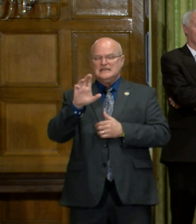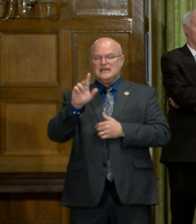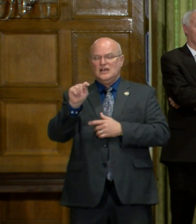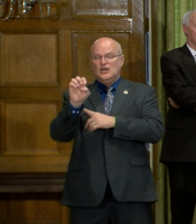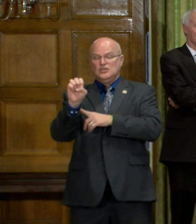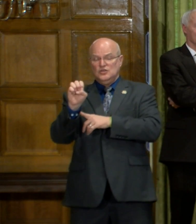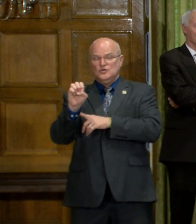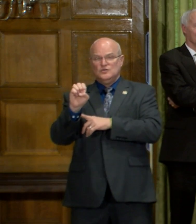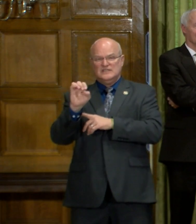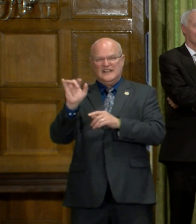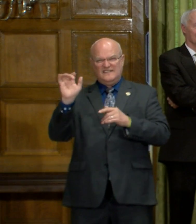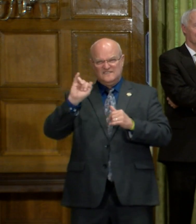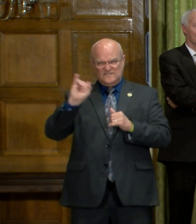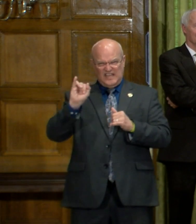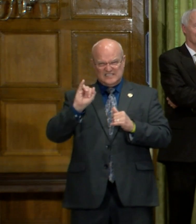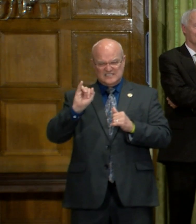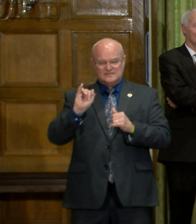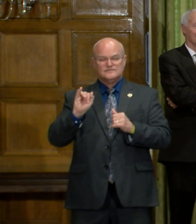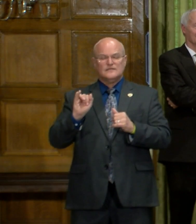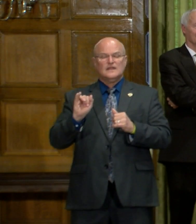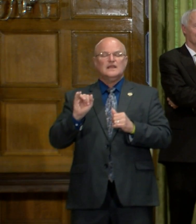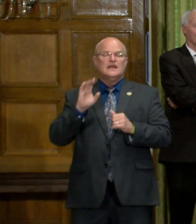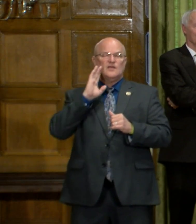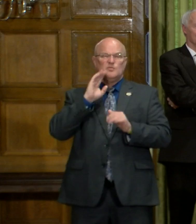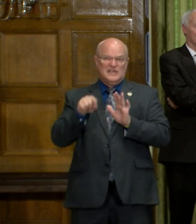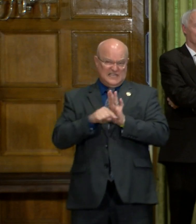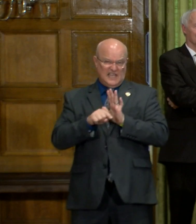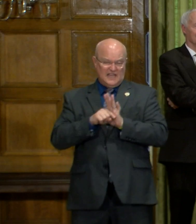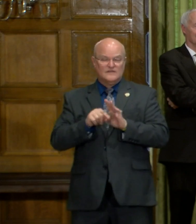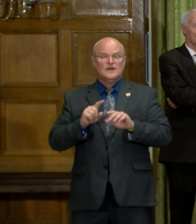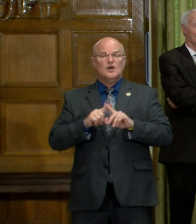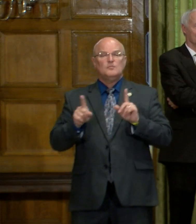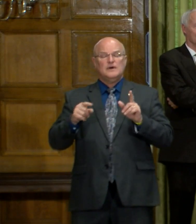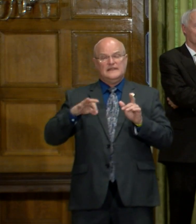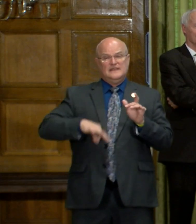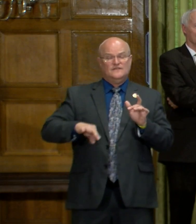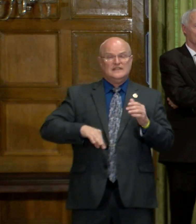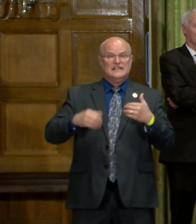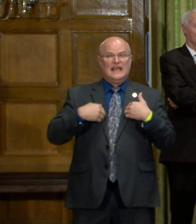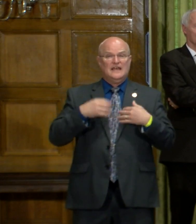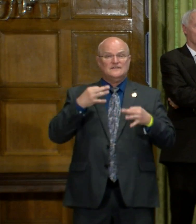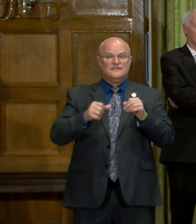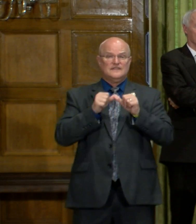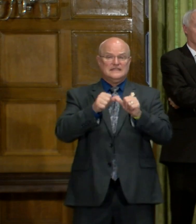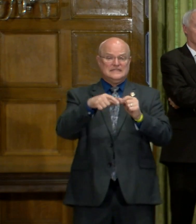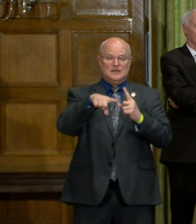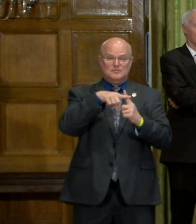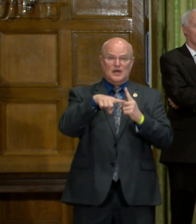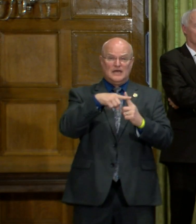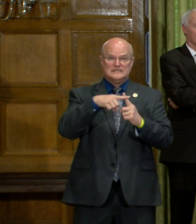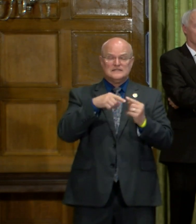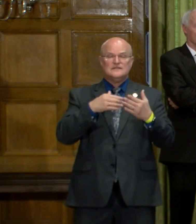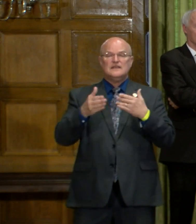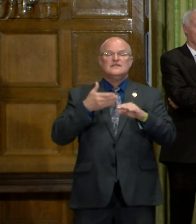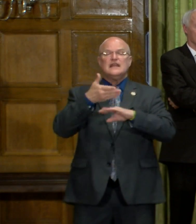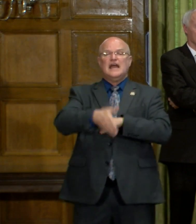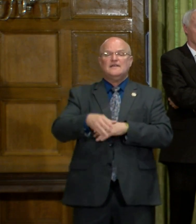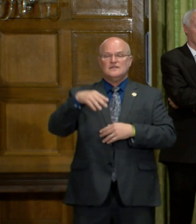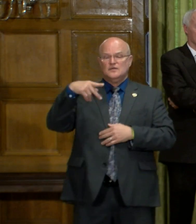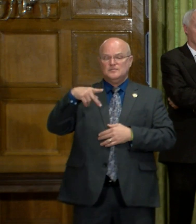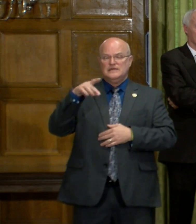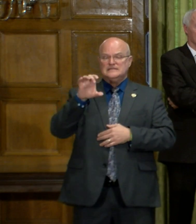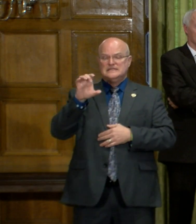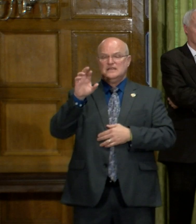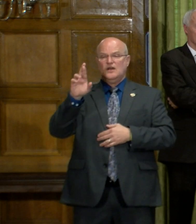infection. Early in an infection, they will be negative. The advantage they have is that they remain positive even after our